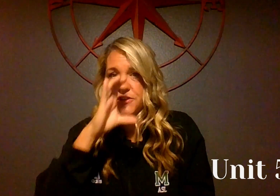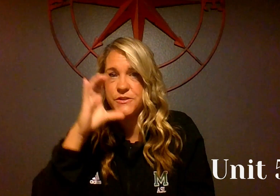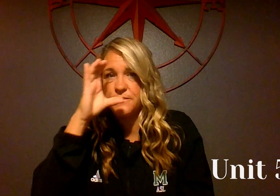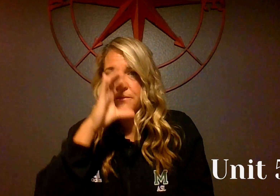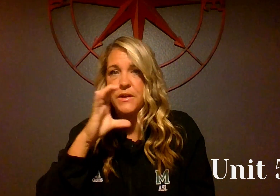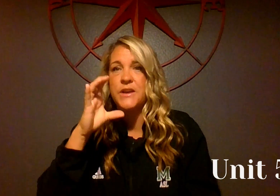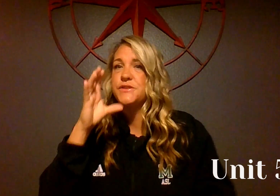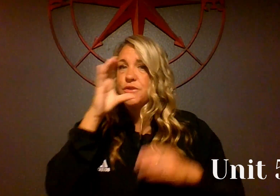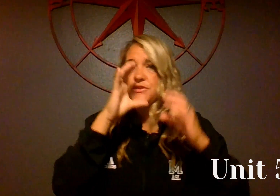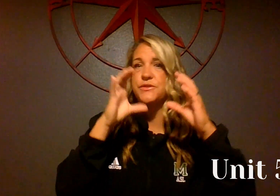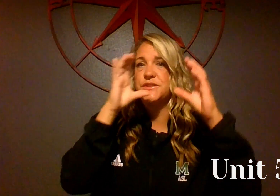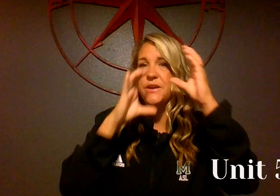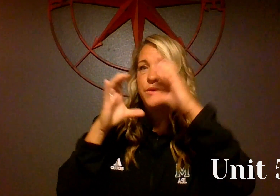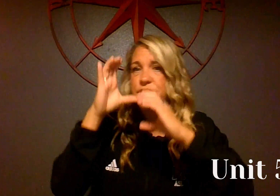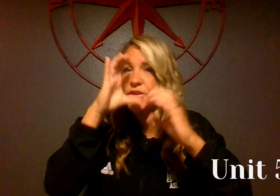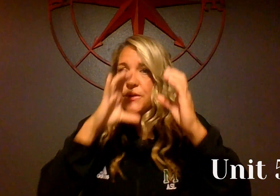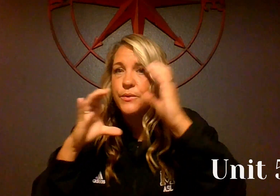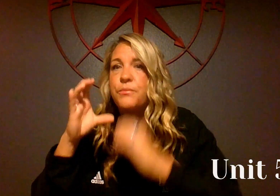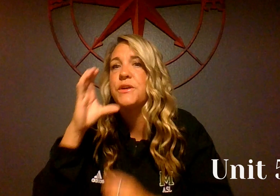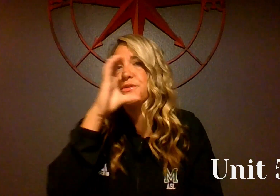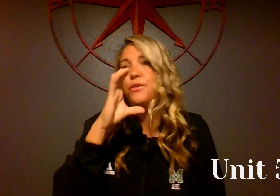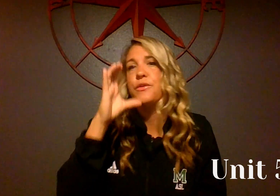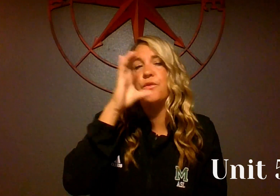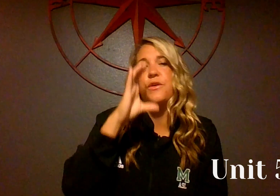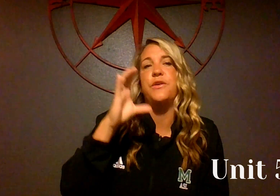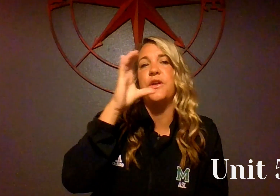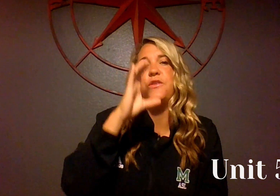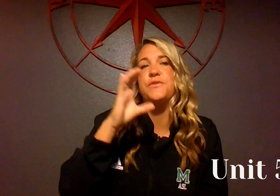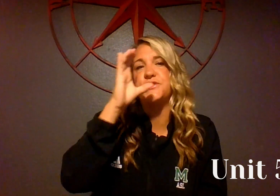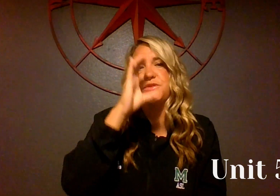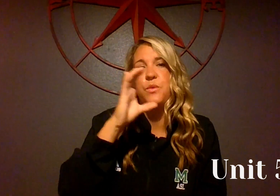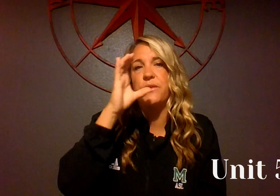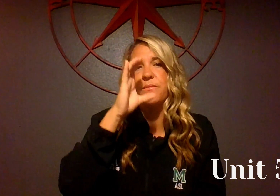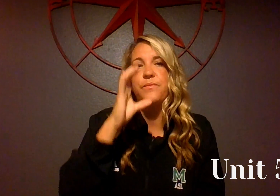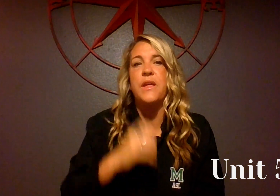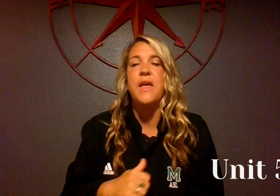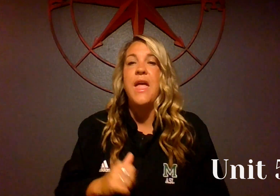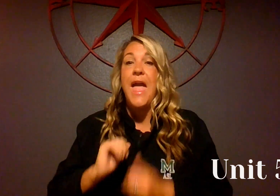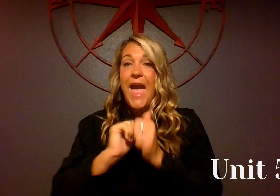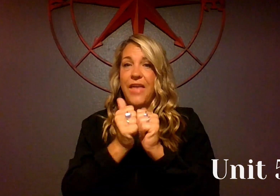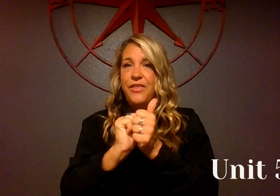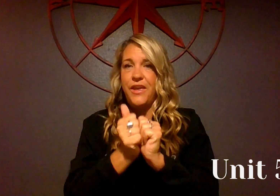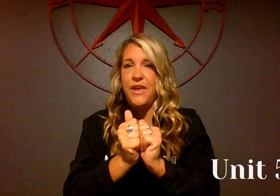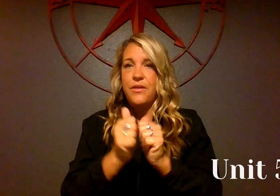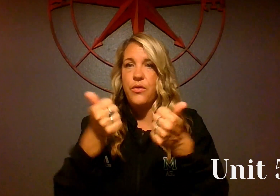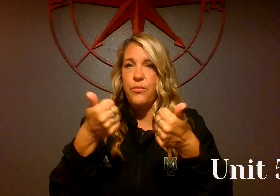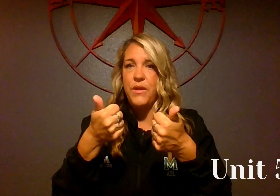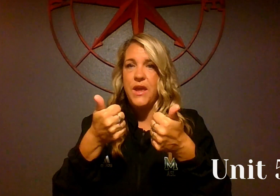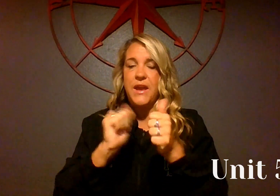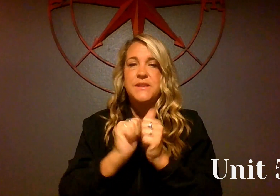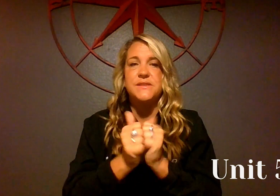search. Search you'll see with two, but to look for you can use just one. Athlete, open days.